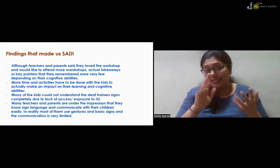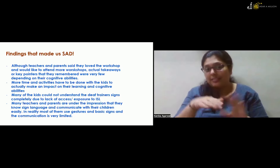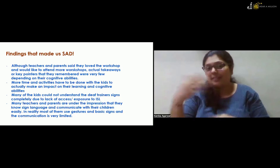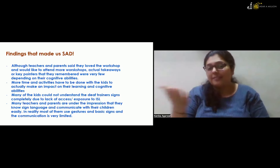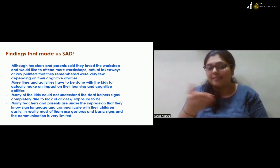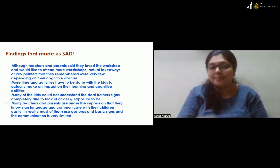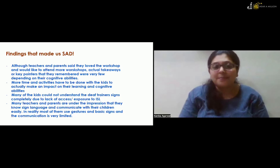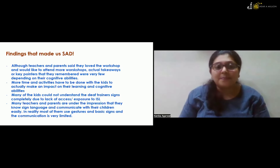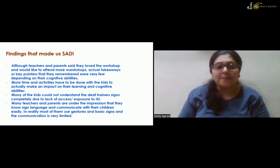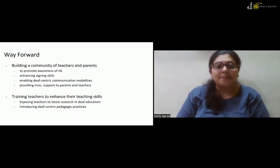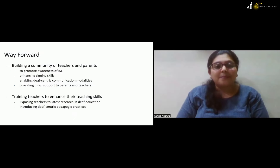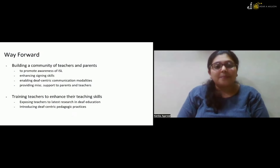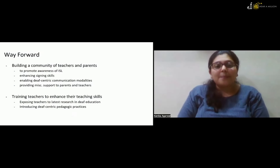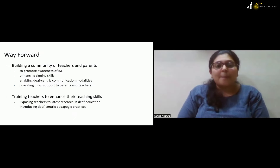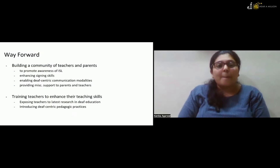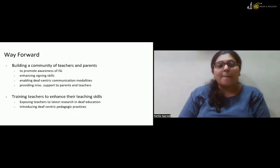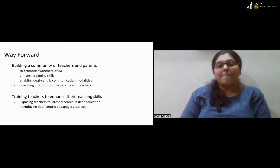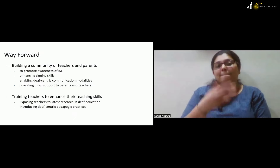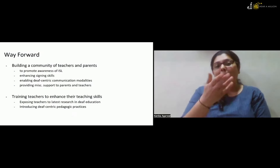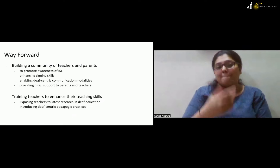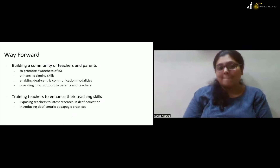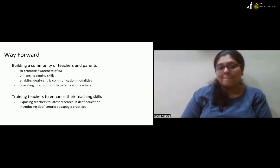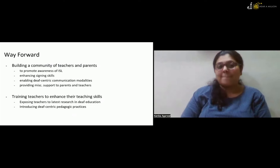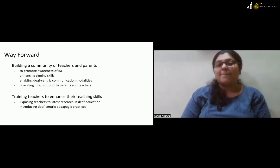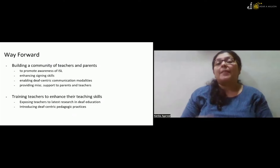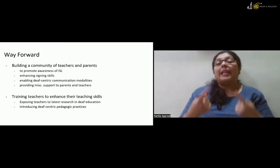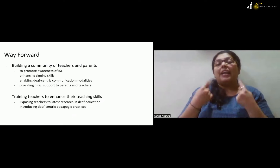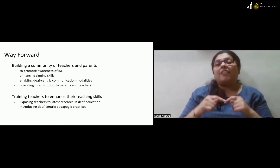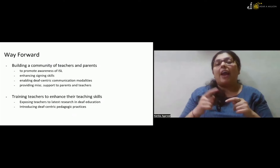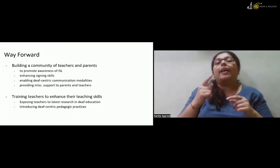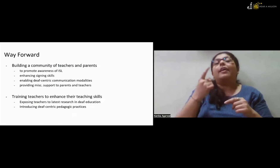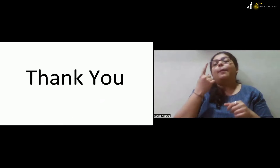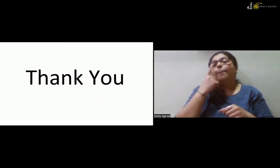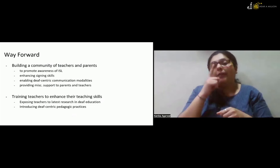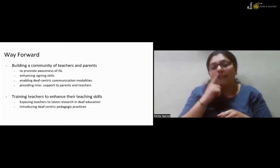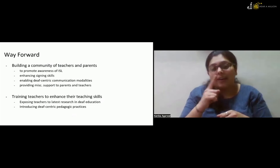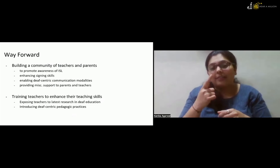what is next? What is the way forward?